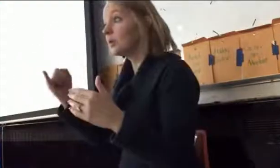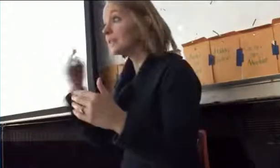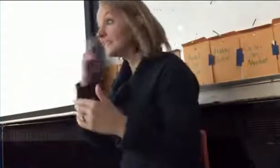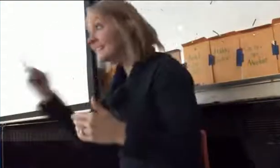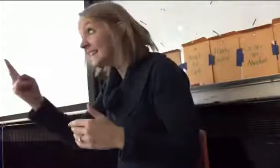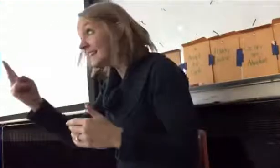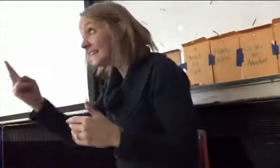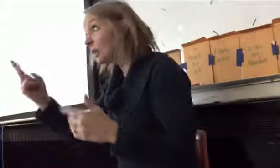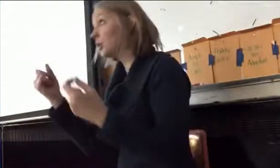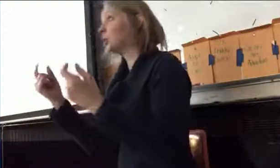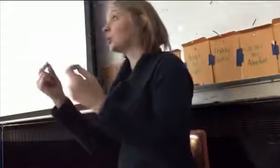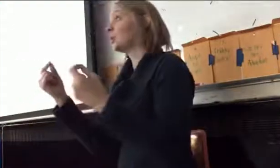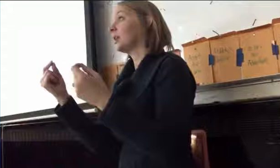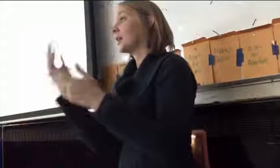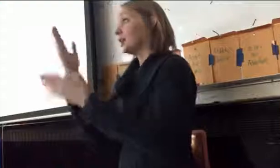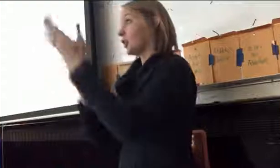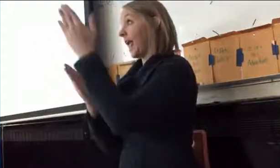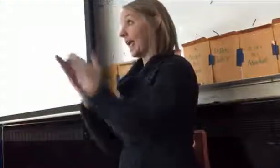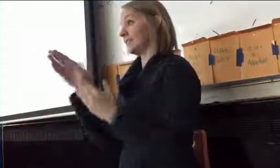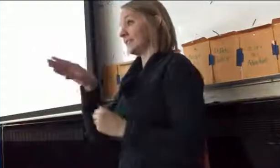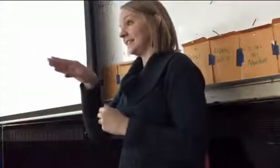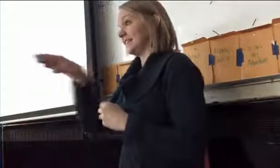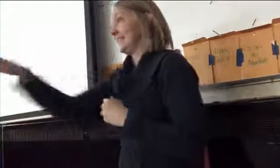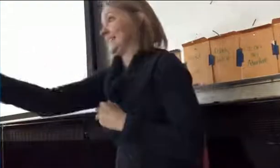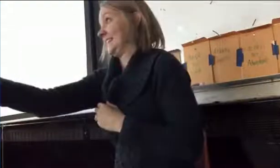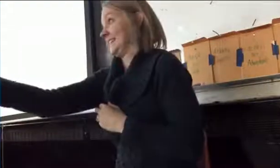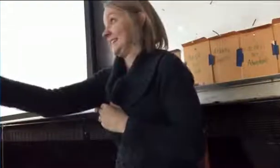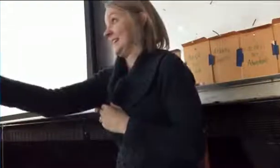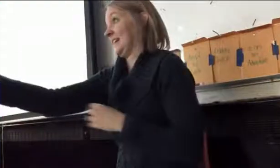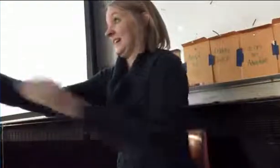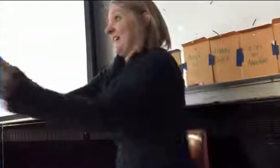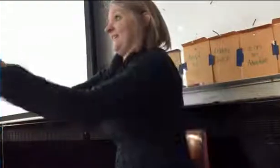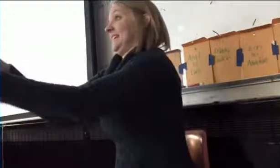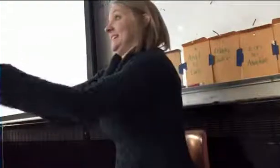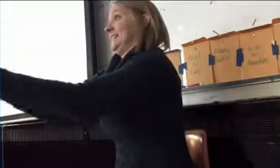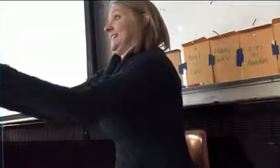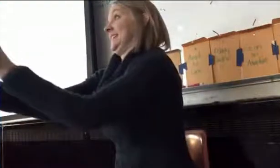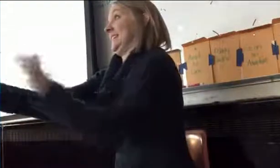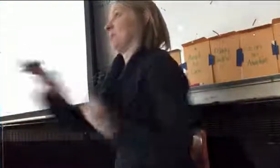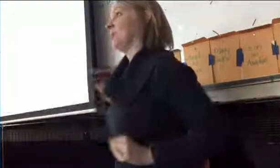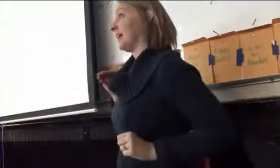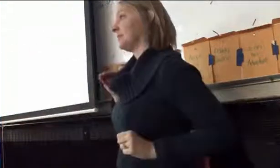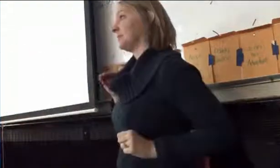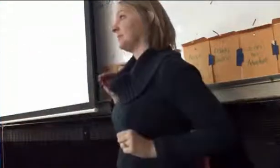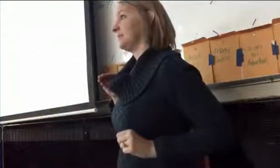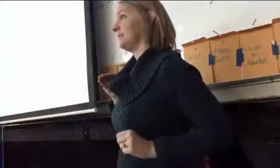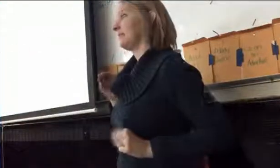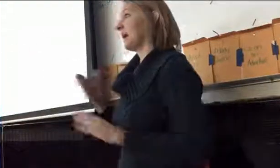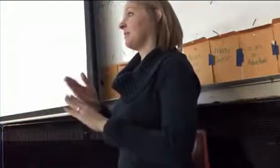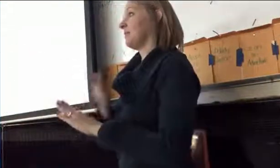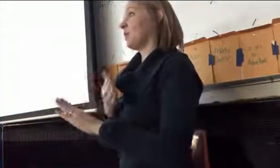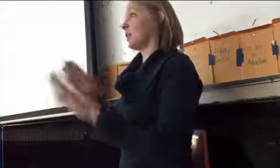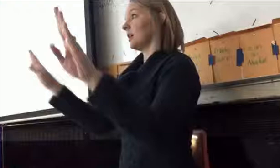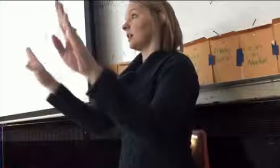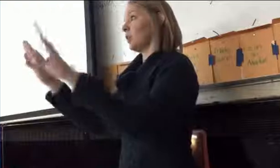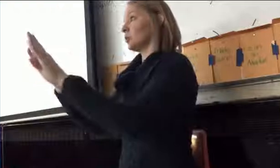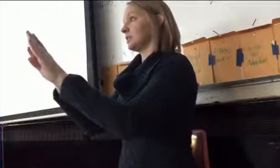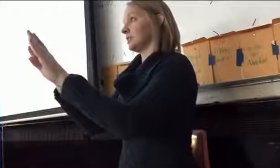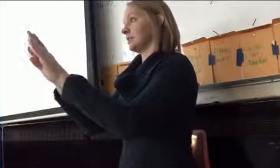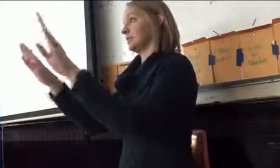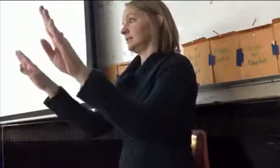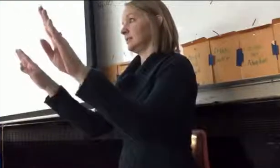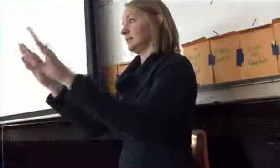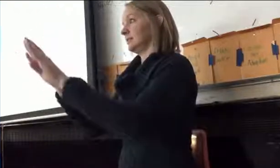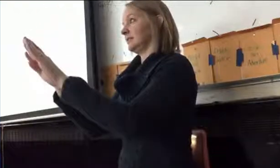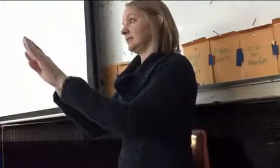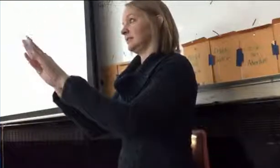do. You have to stick your hands inside of the loom, fix that problem, and pull it out before the loom begins again,